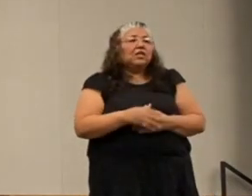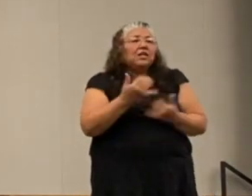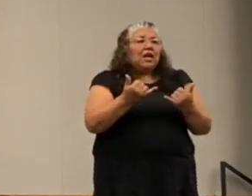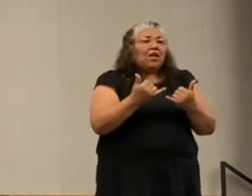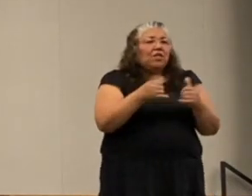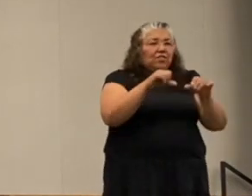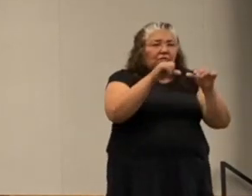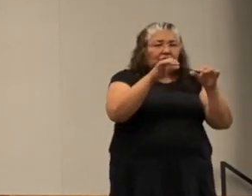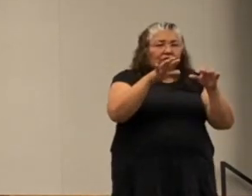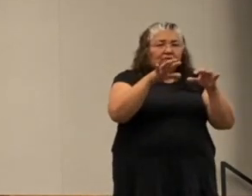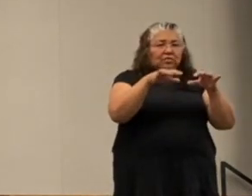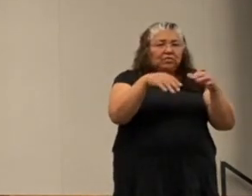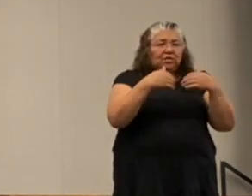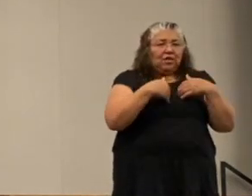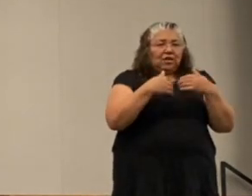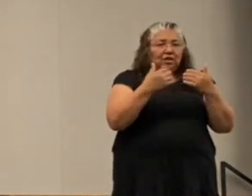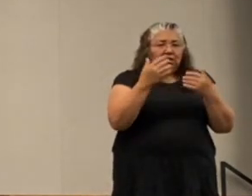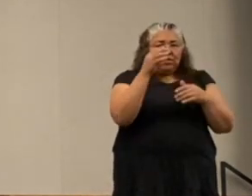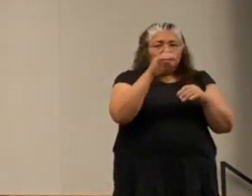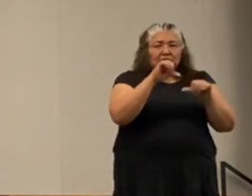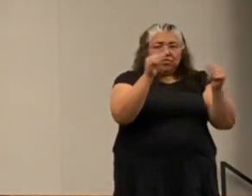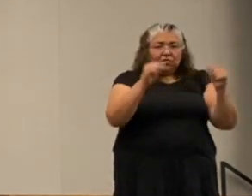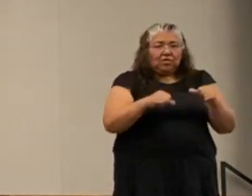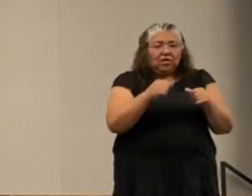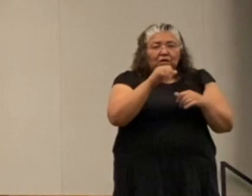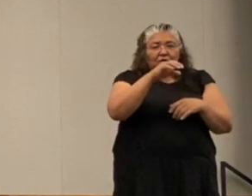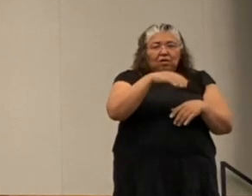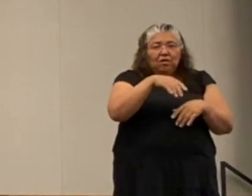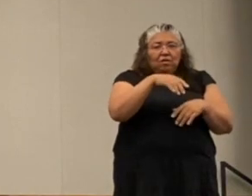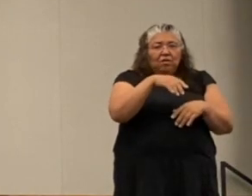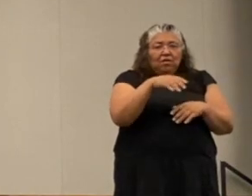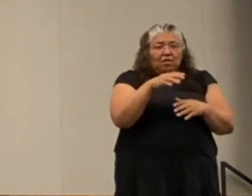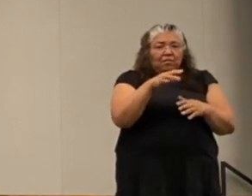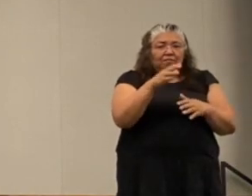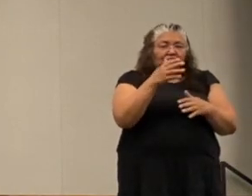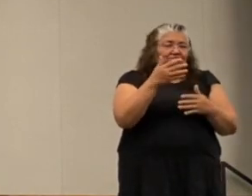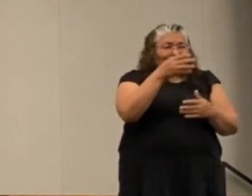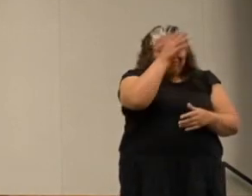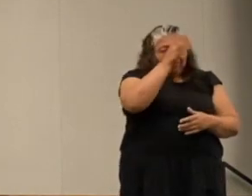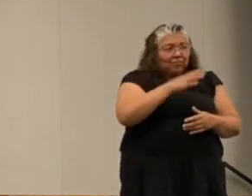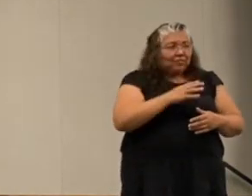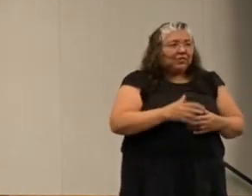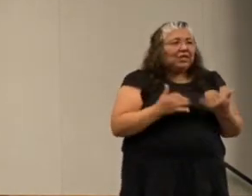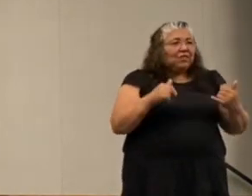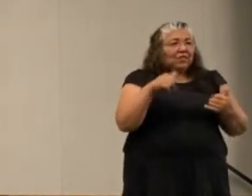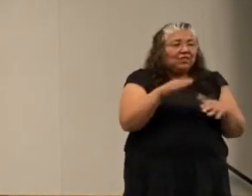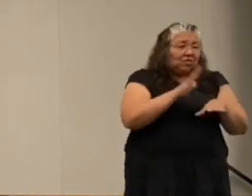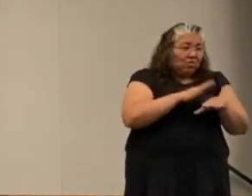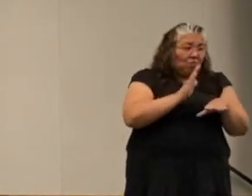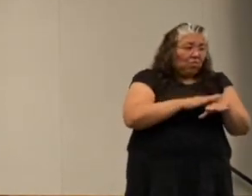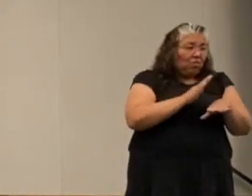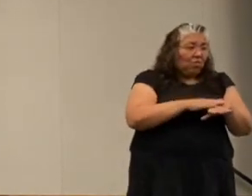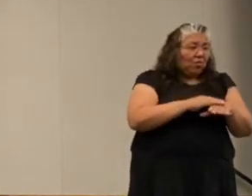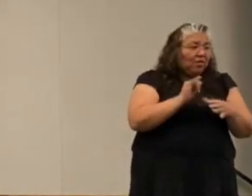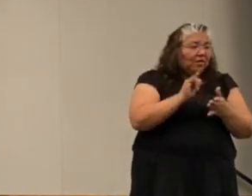looked like man. They were worshiping mortal men, right? This is a warning